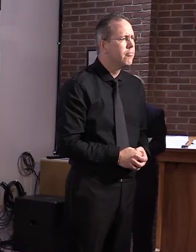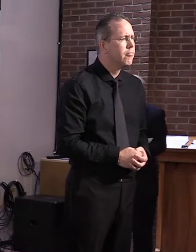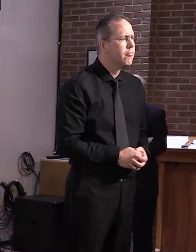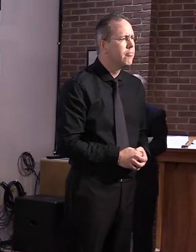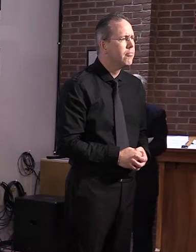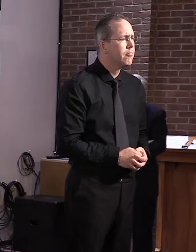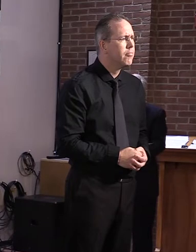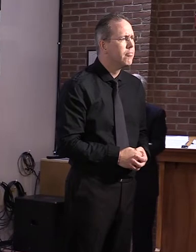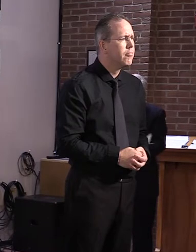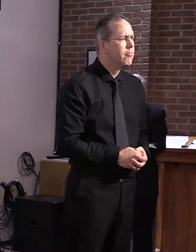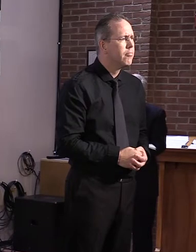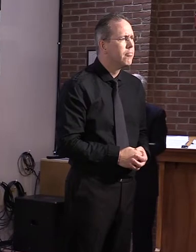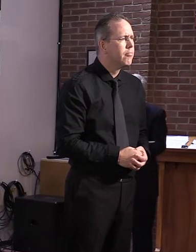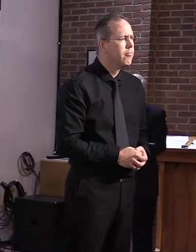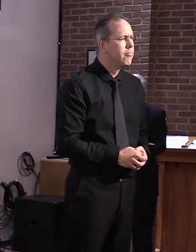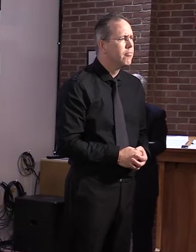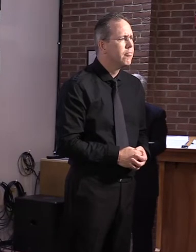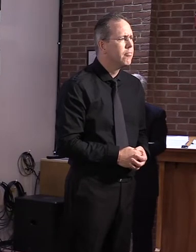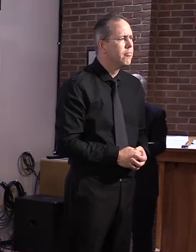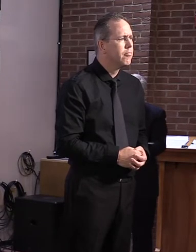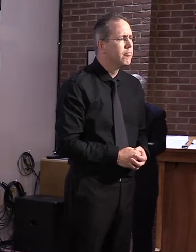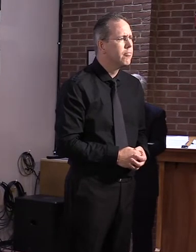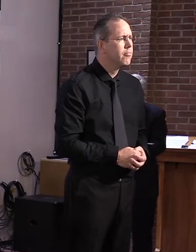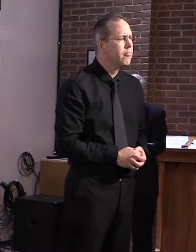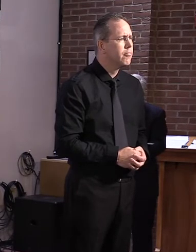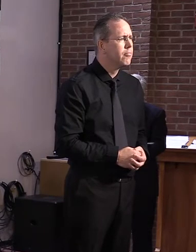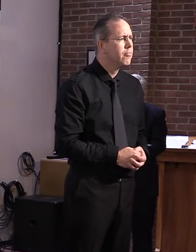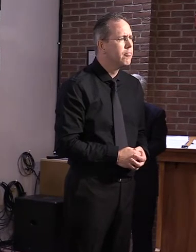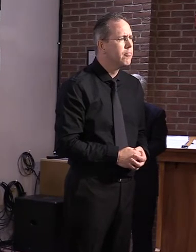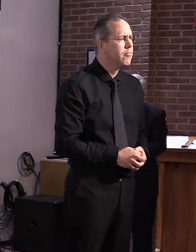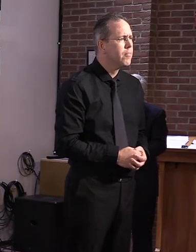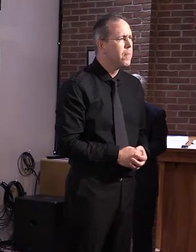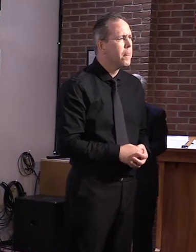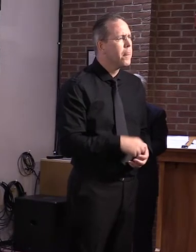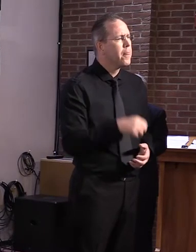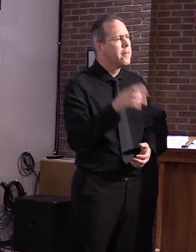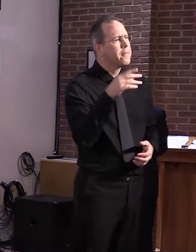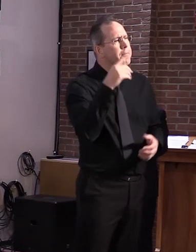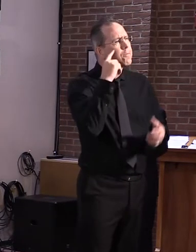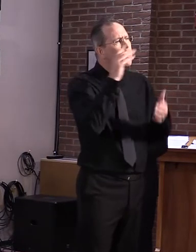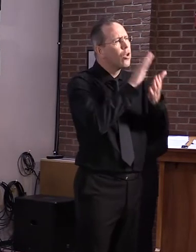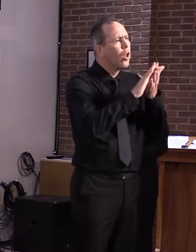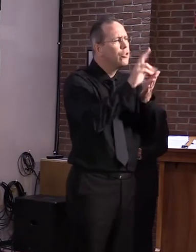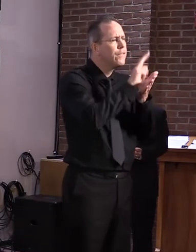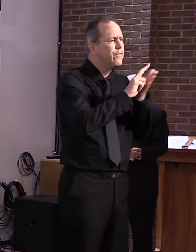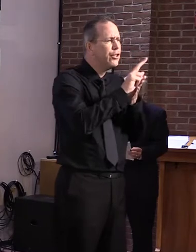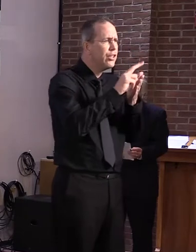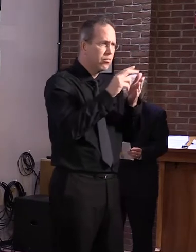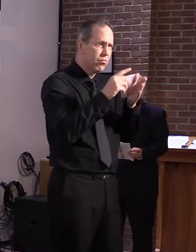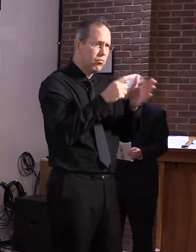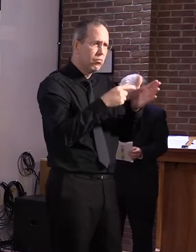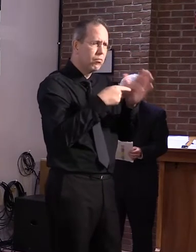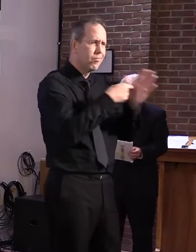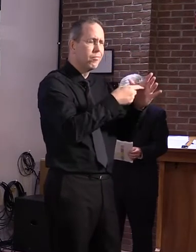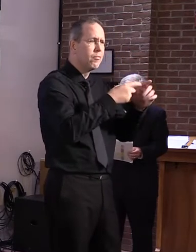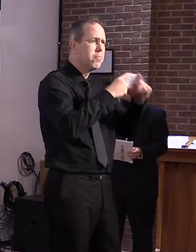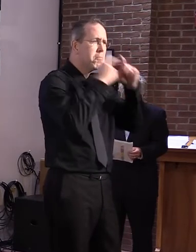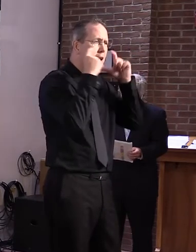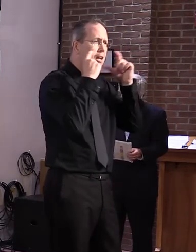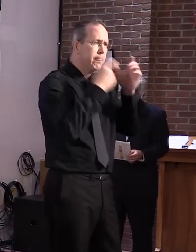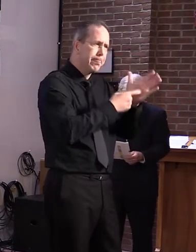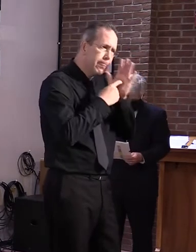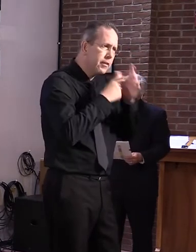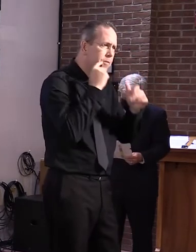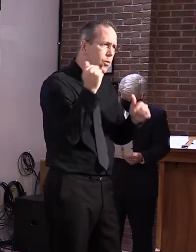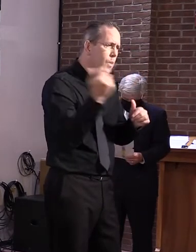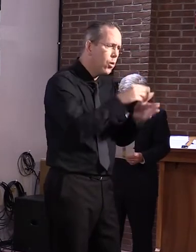firm sanctions in place if they don't wear masks. And in fact, in this language, one of you has said that if they're not wearing masks when they're around